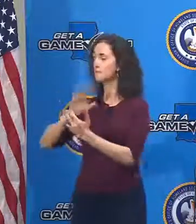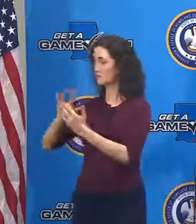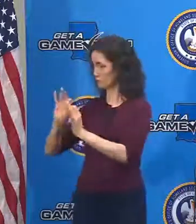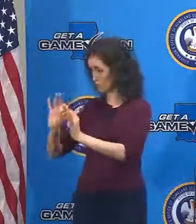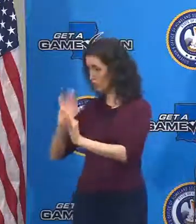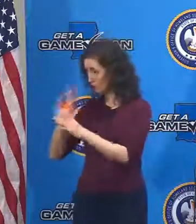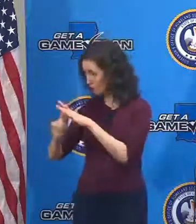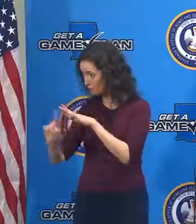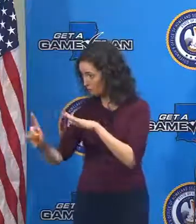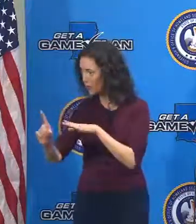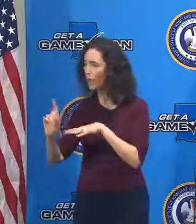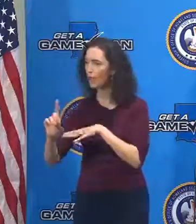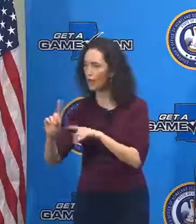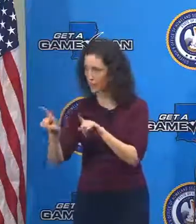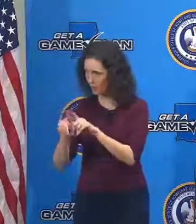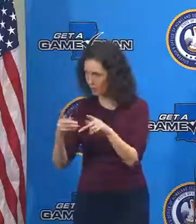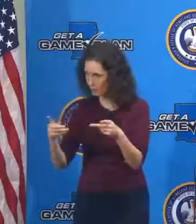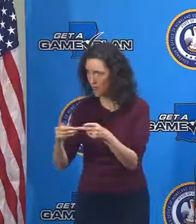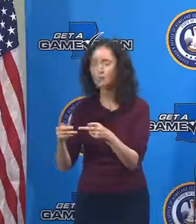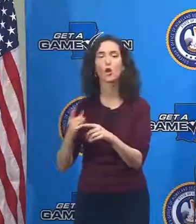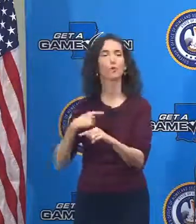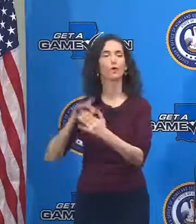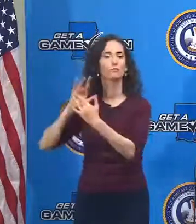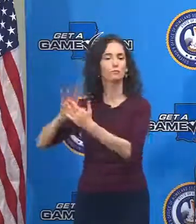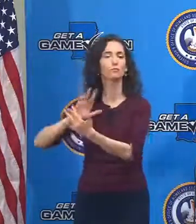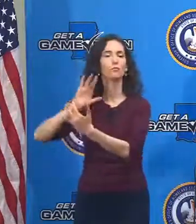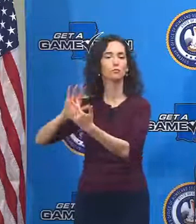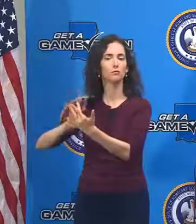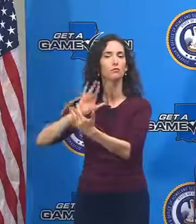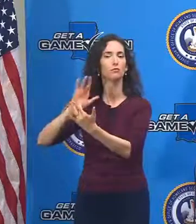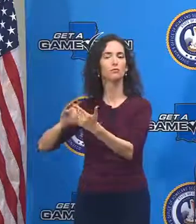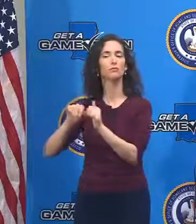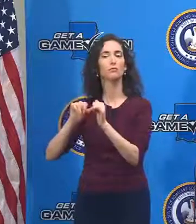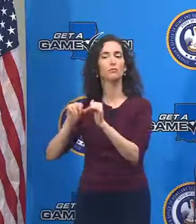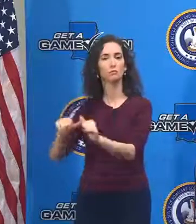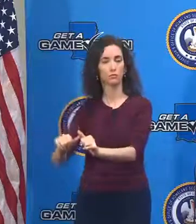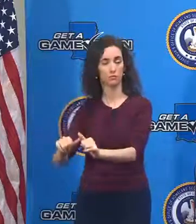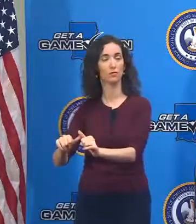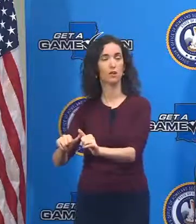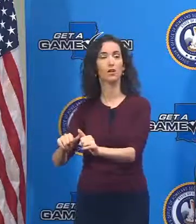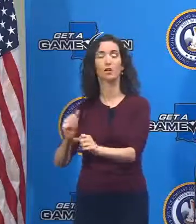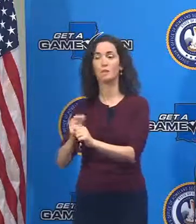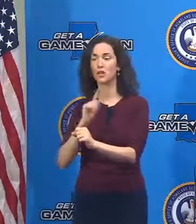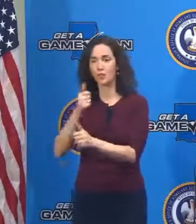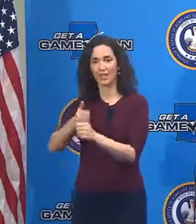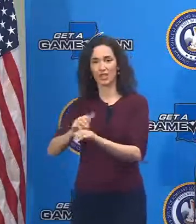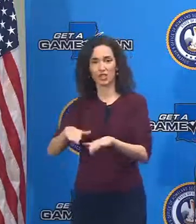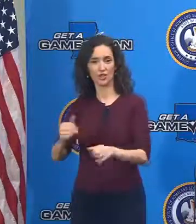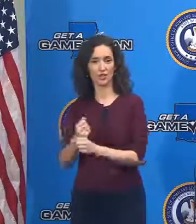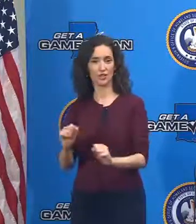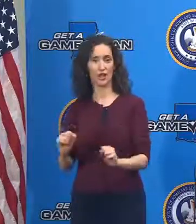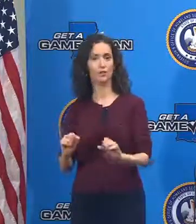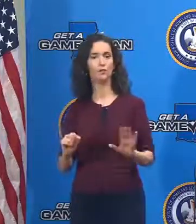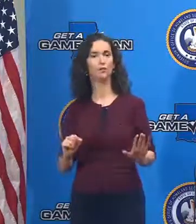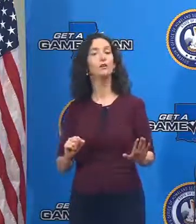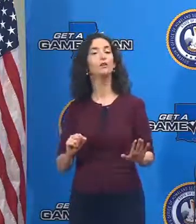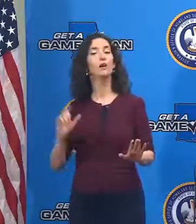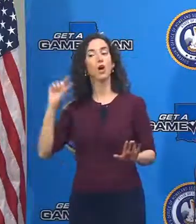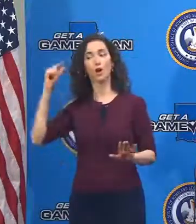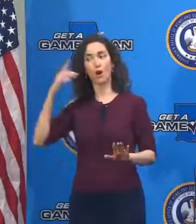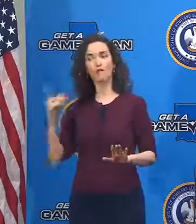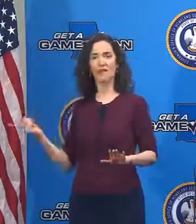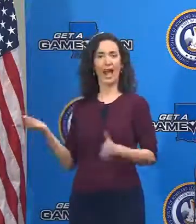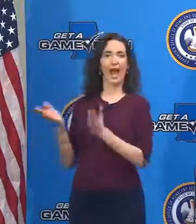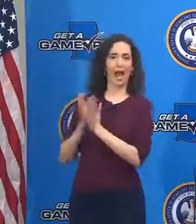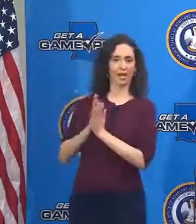this state. And it does significant credit to our governor that he asked about that and wants to know that those